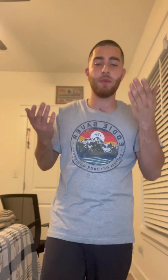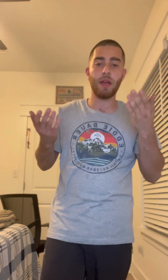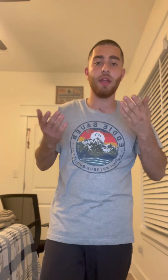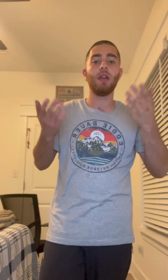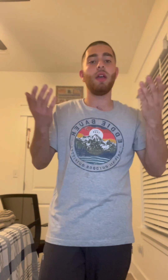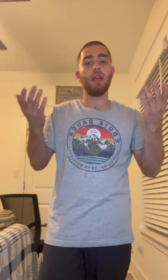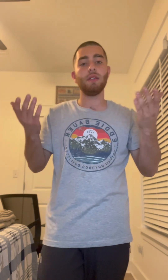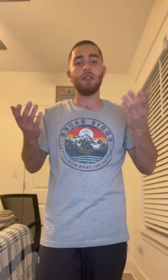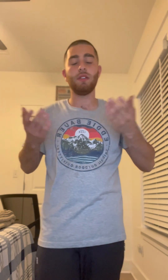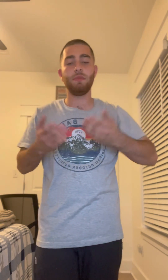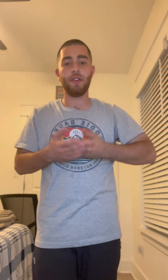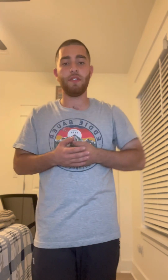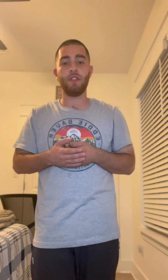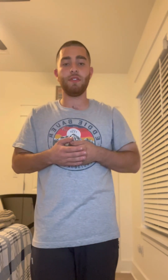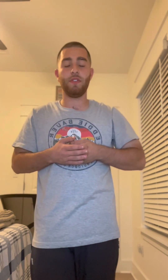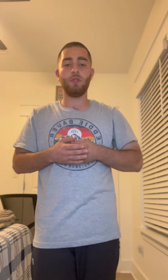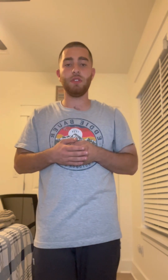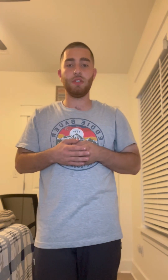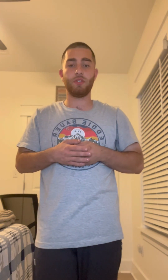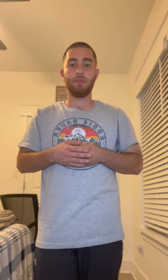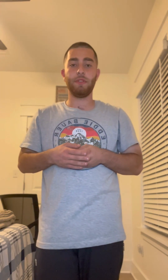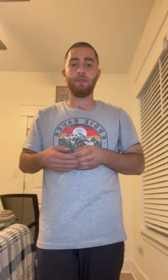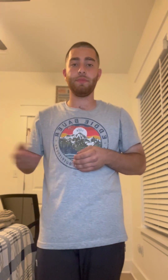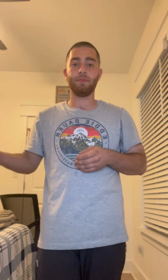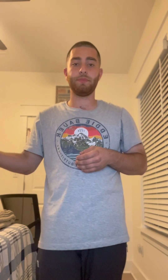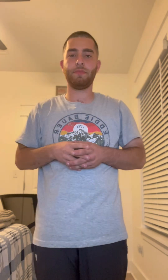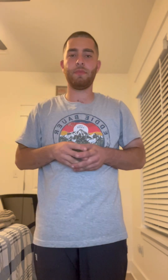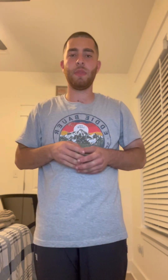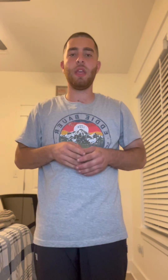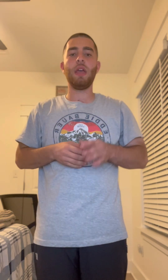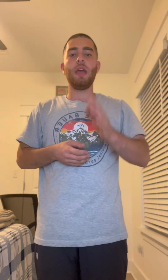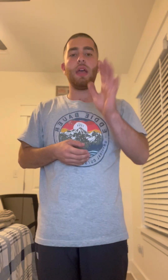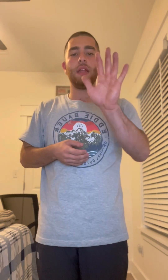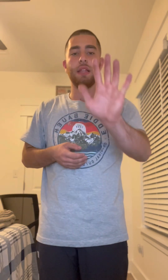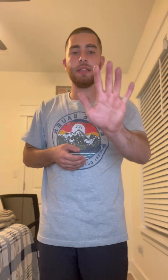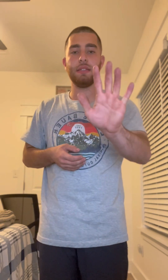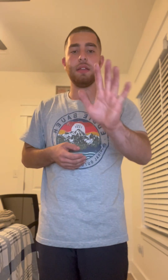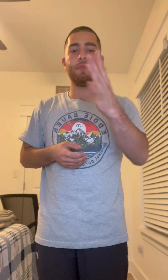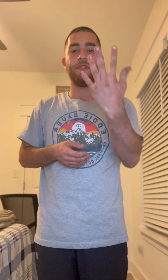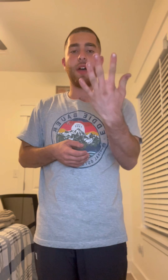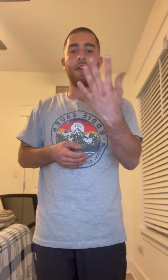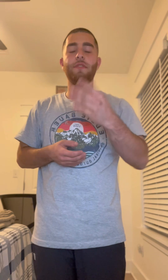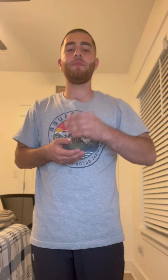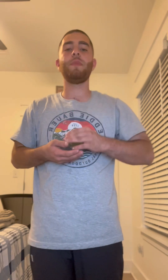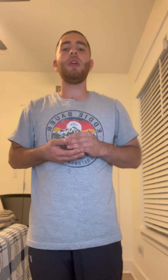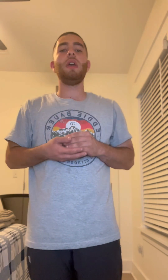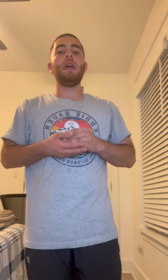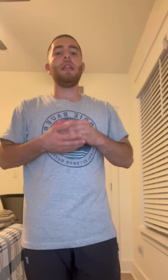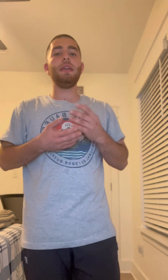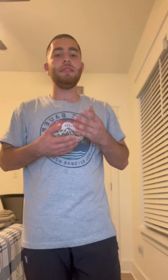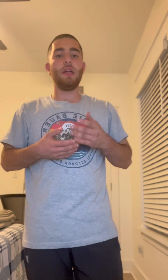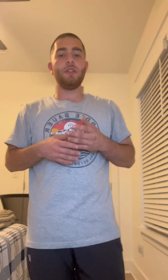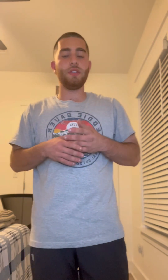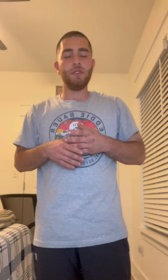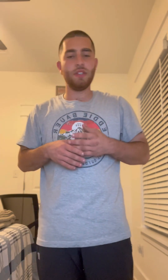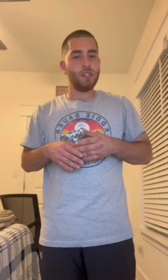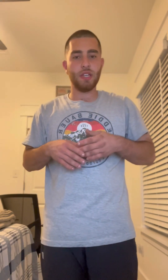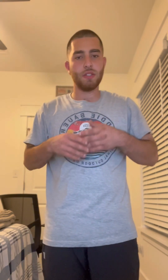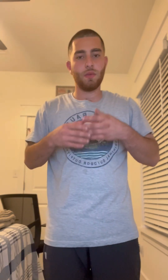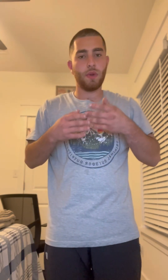why ASL is always descriptive. And lastly, number 5. In ASL, there's no such thing as the word